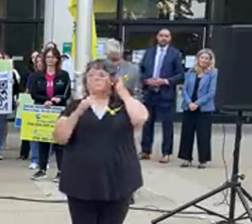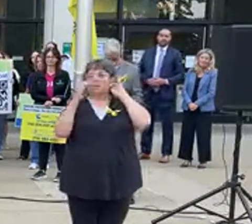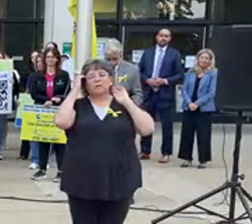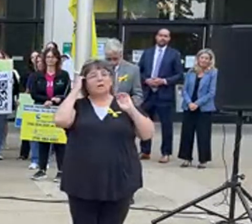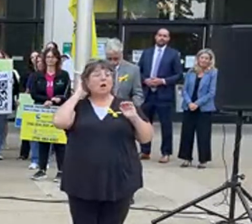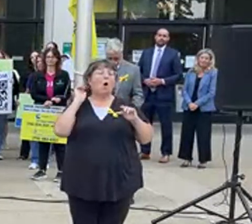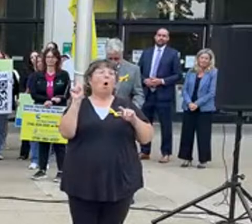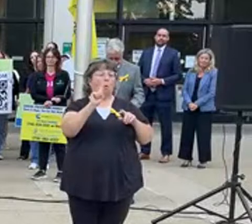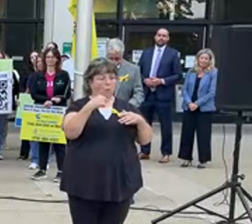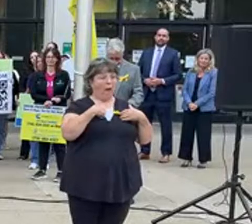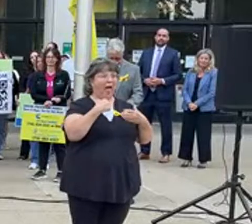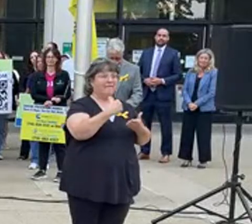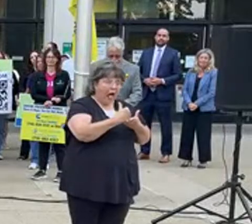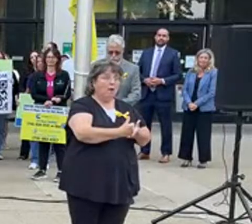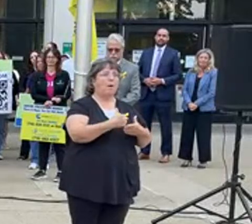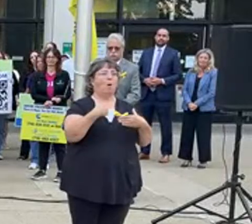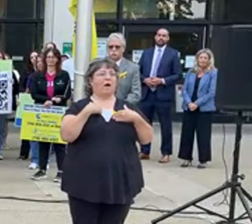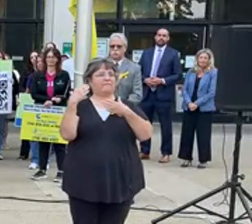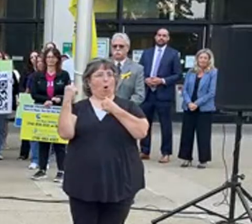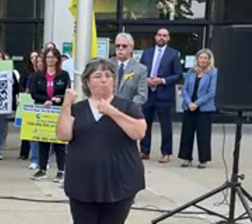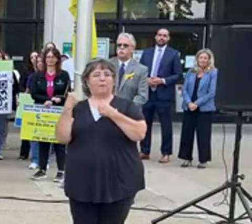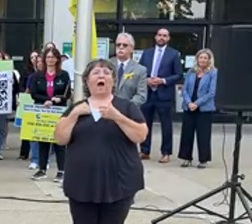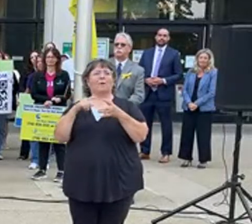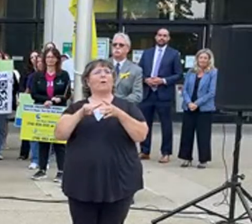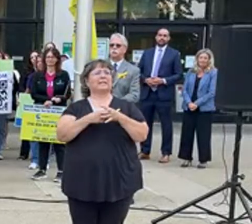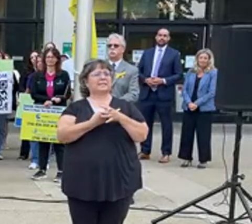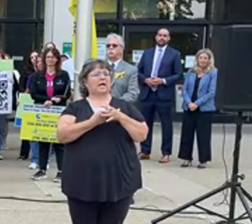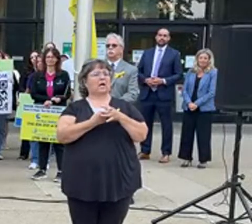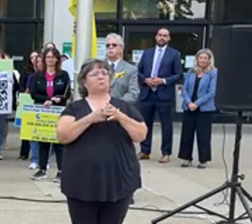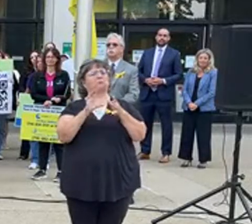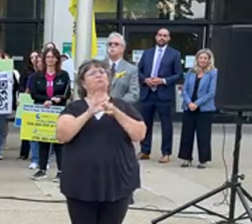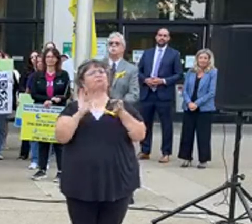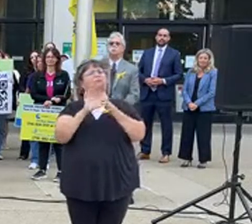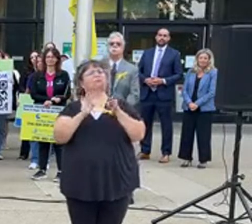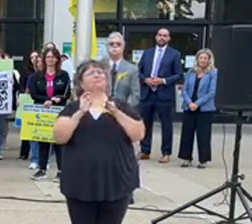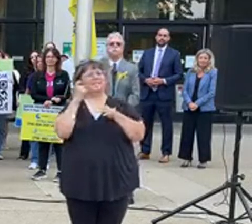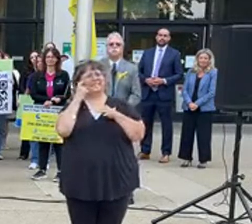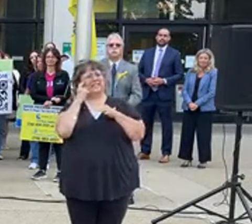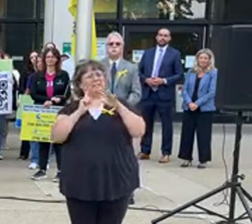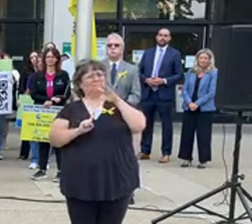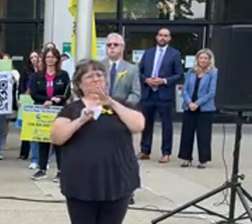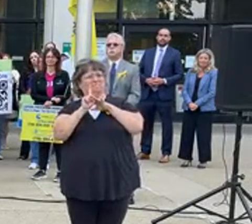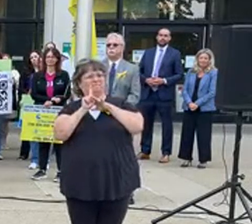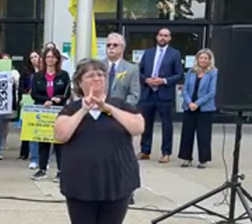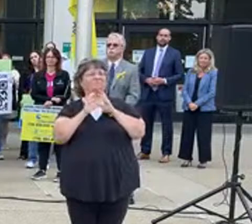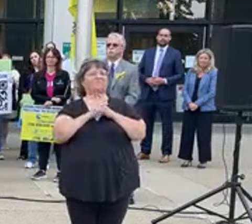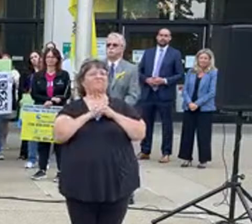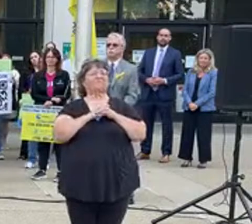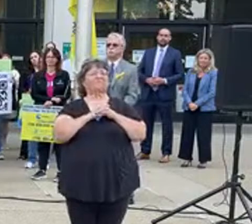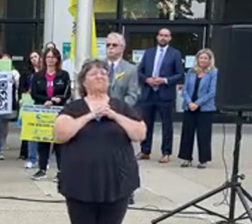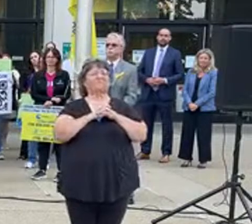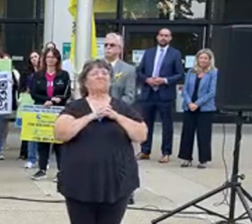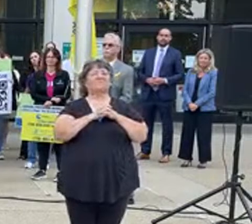where there is help, there is hope. I do want to start out today, though, with a little story that just came to my attention.